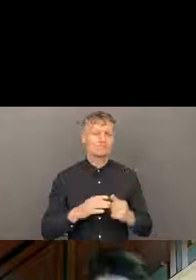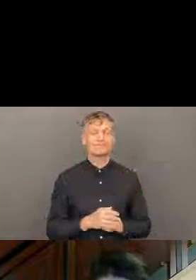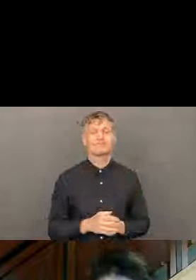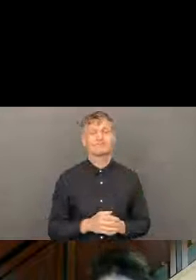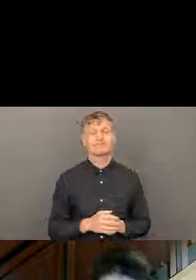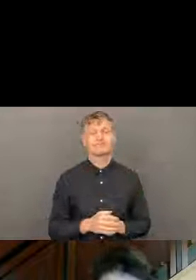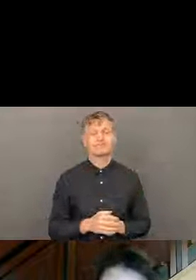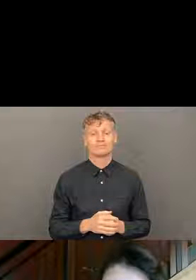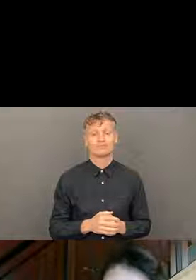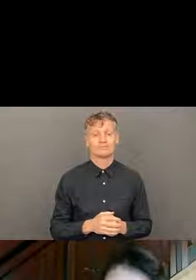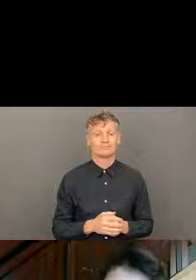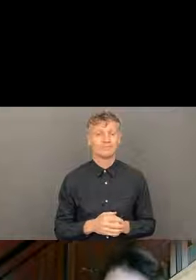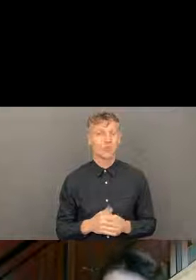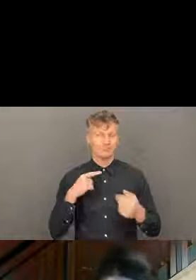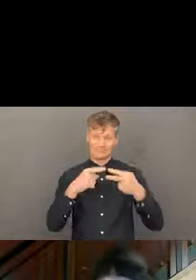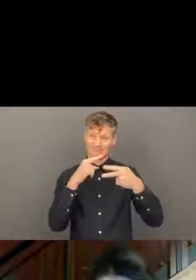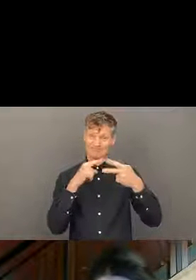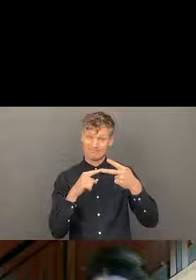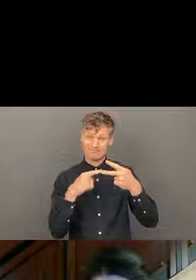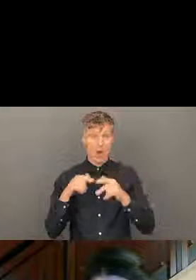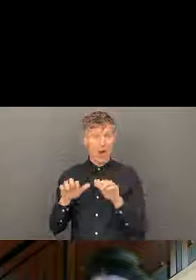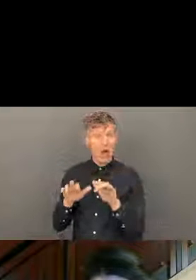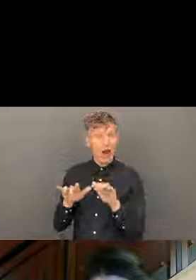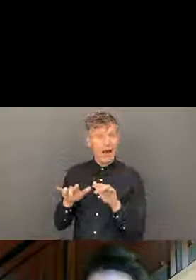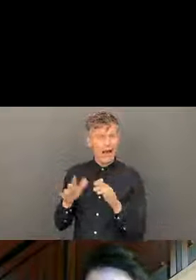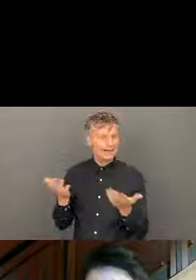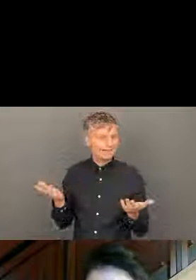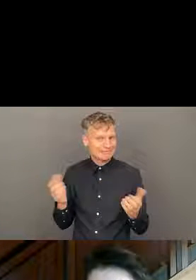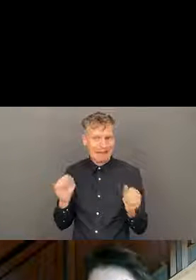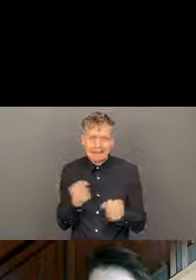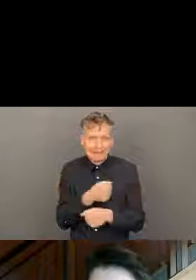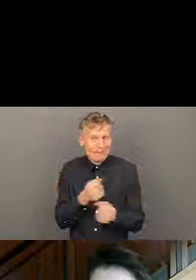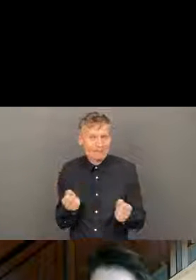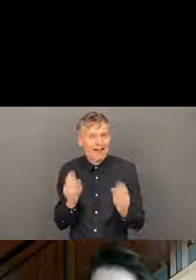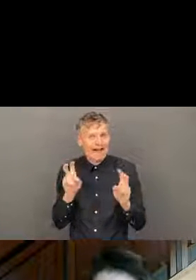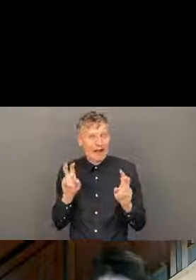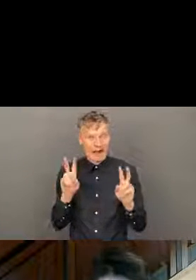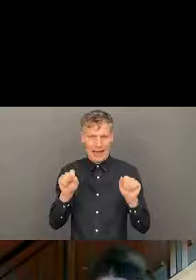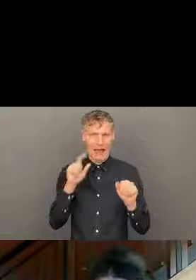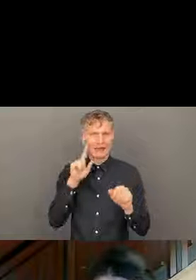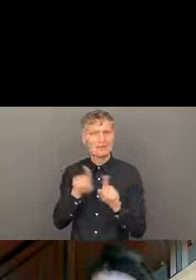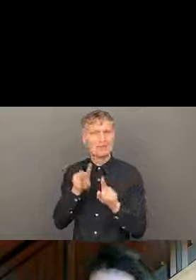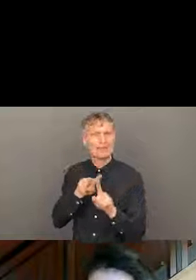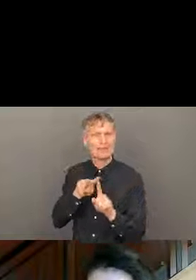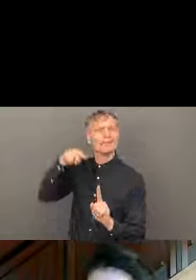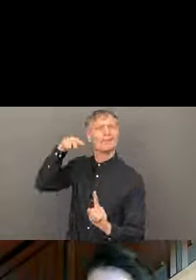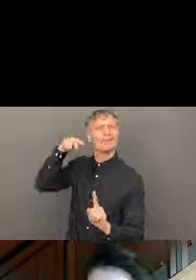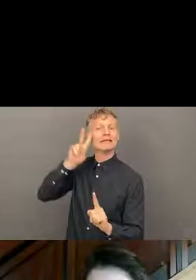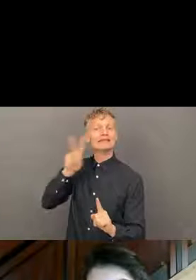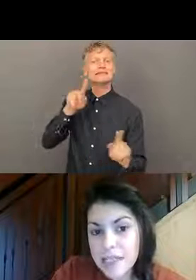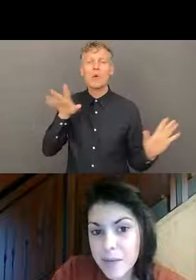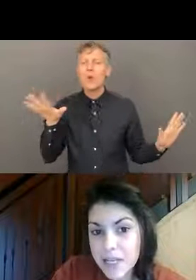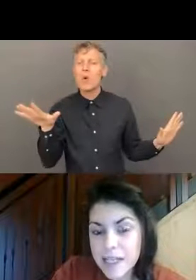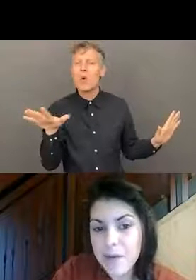more difficult to monitor activities. So you have to carefully follow this process, encouraging